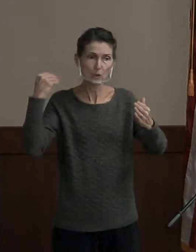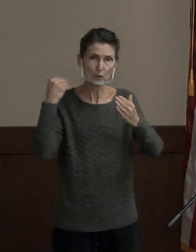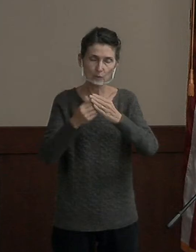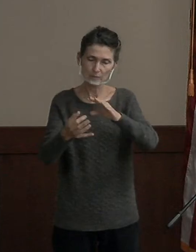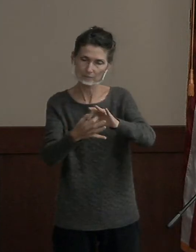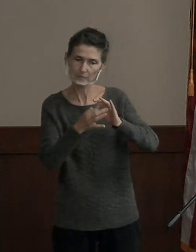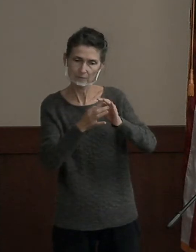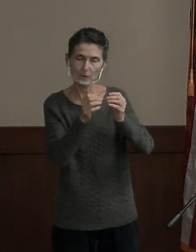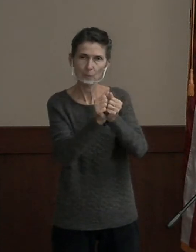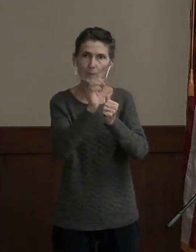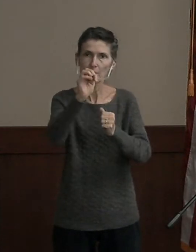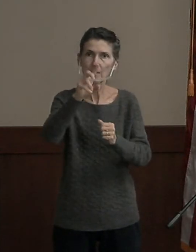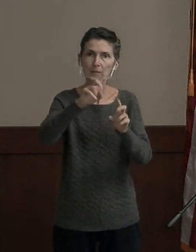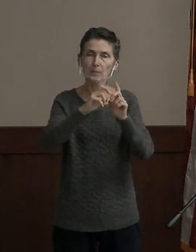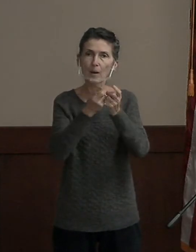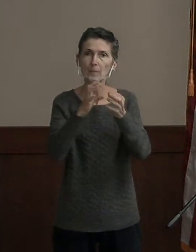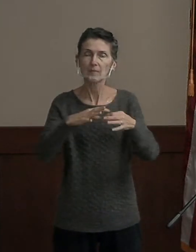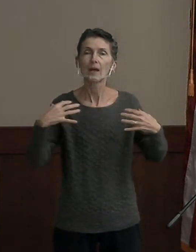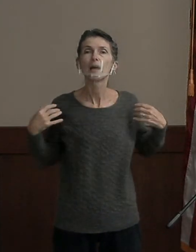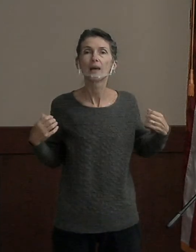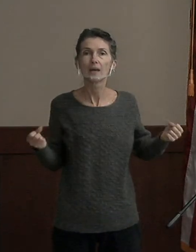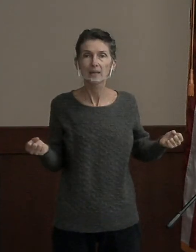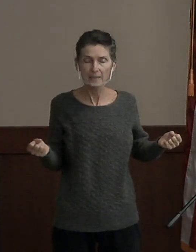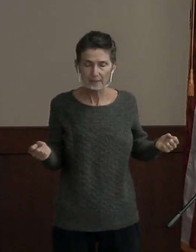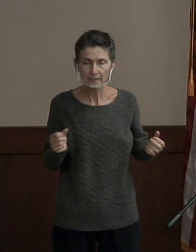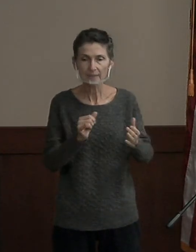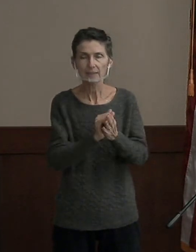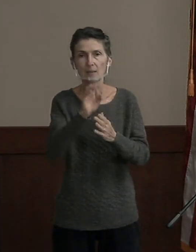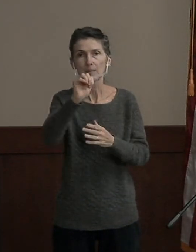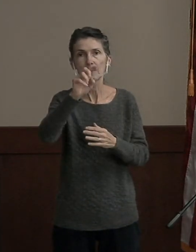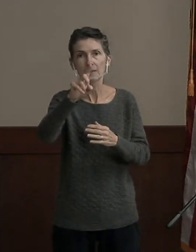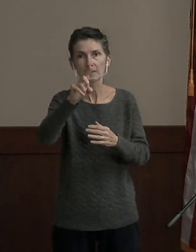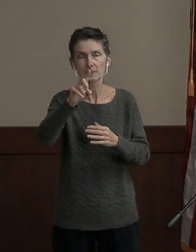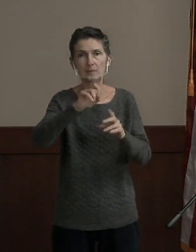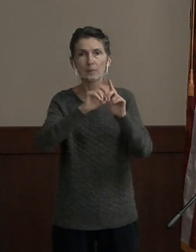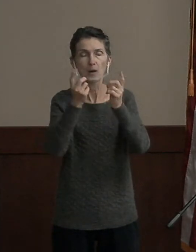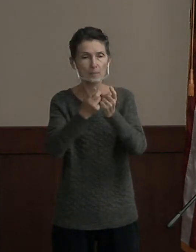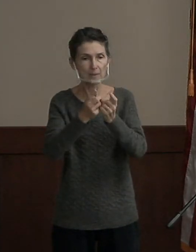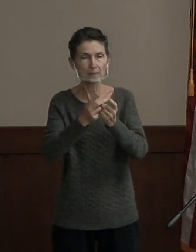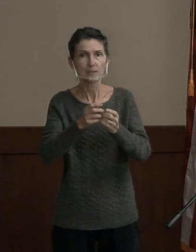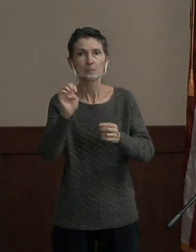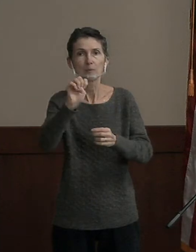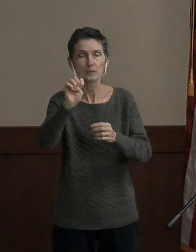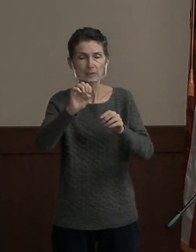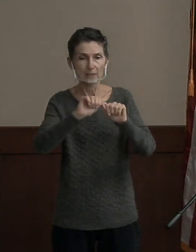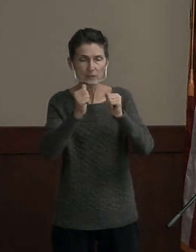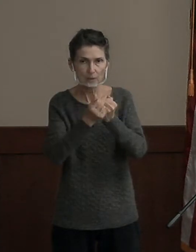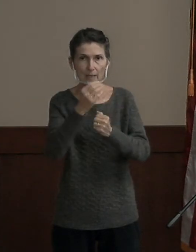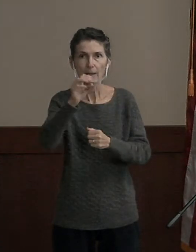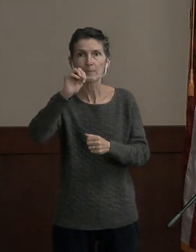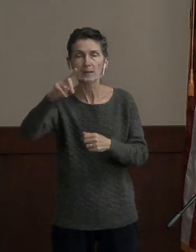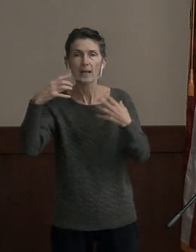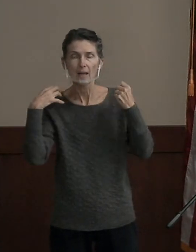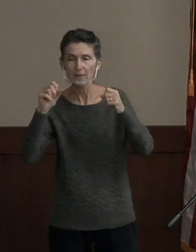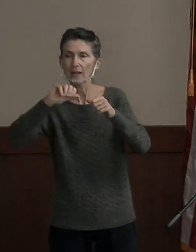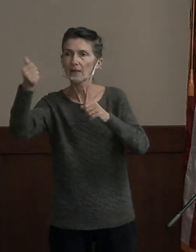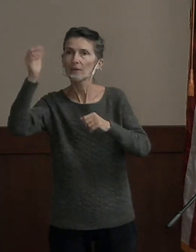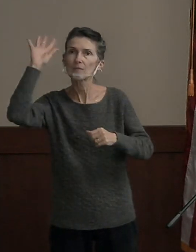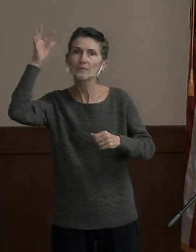with the Maryland Department of Health, the Maryland Emergency Management Association, Meritus Health, and other state and federal